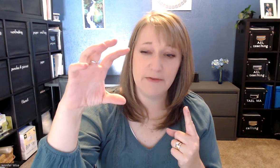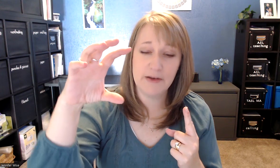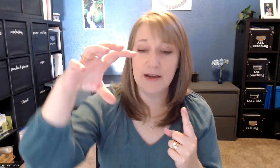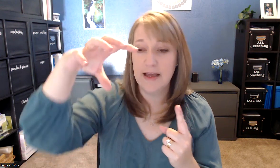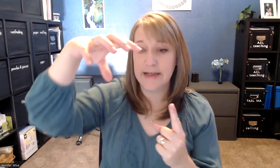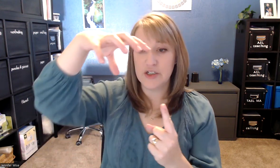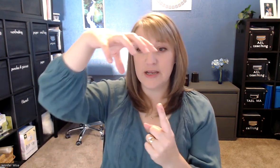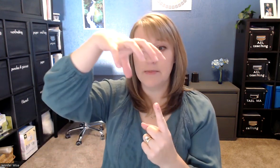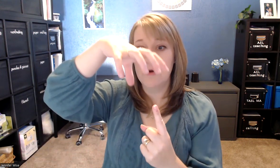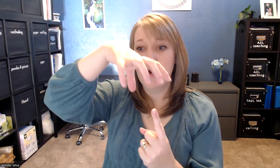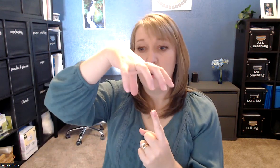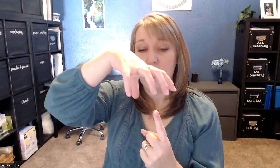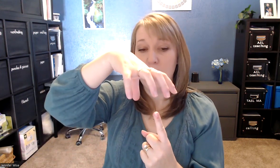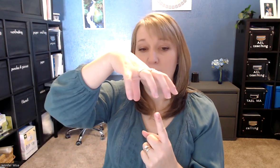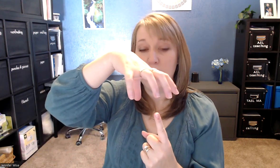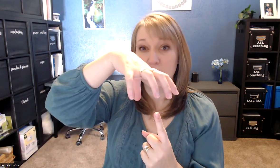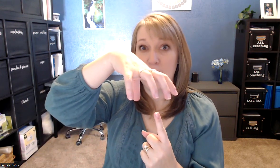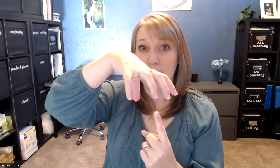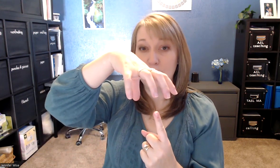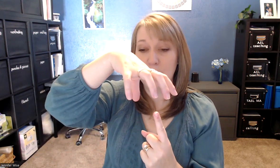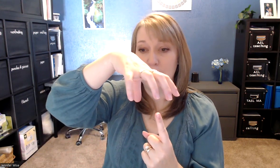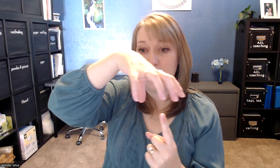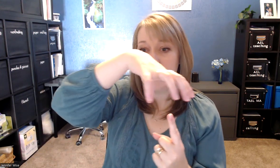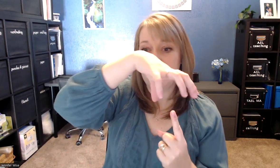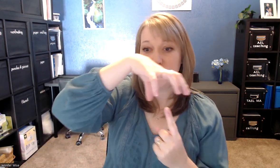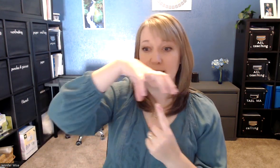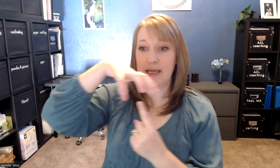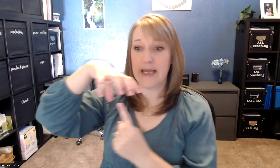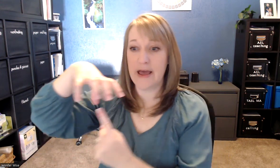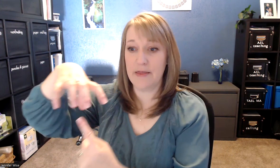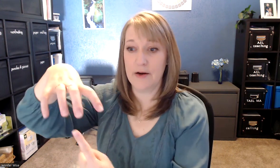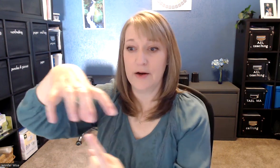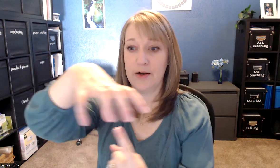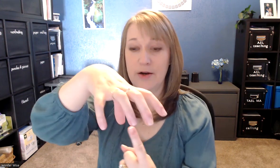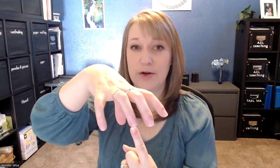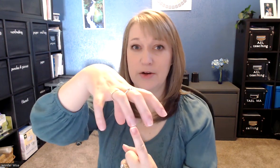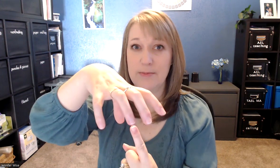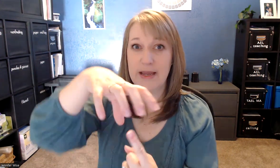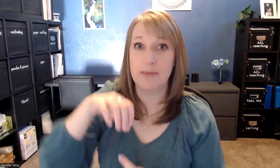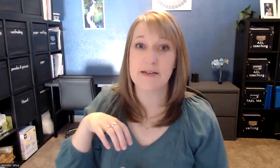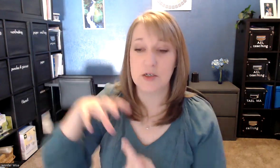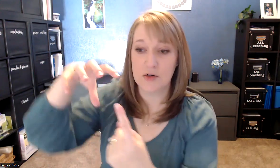5 kind of hand shape on top. And then together, you're going to make a big circle.